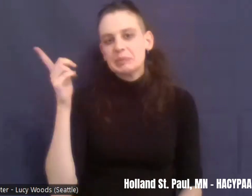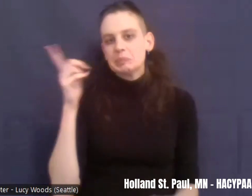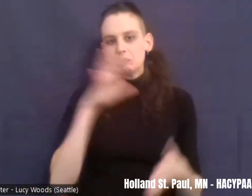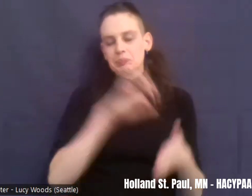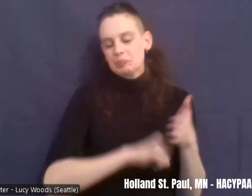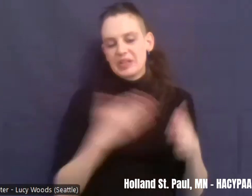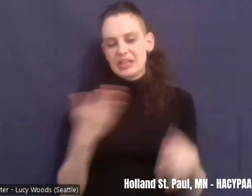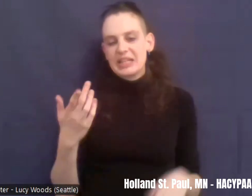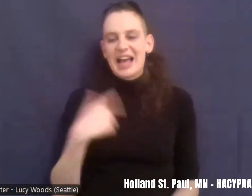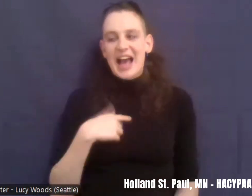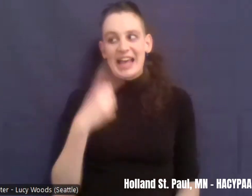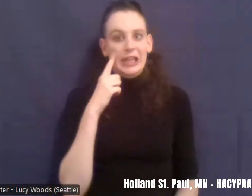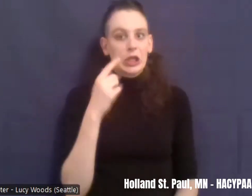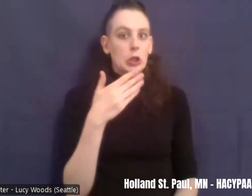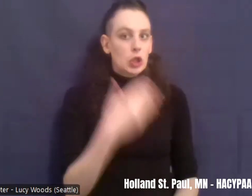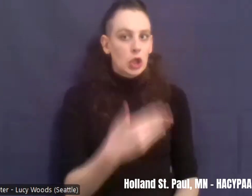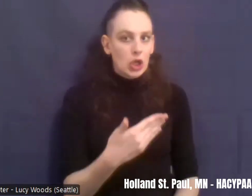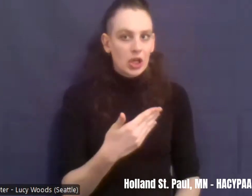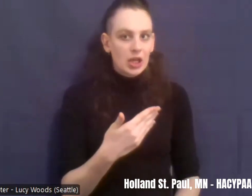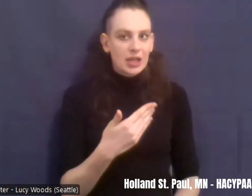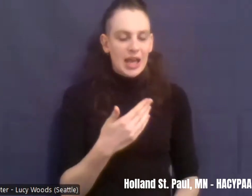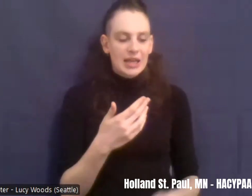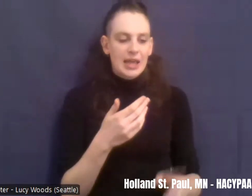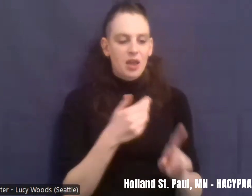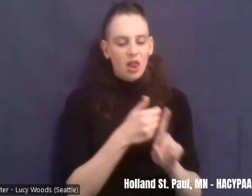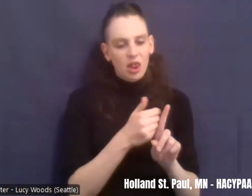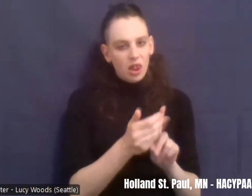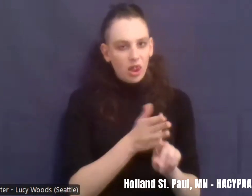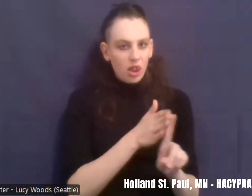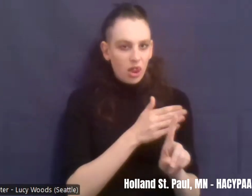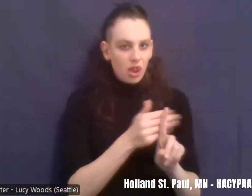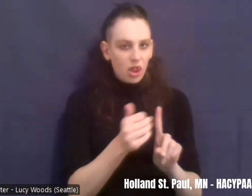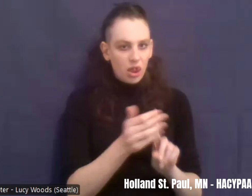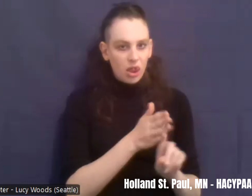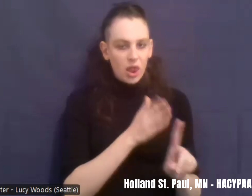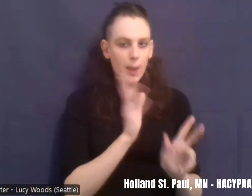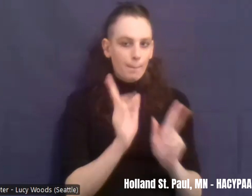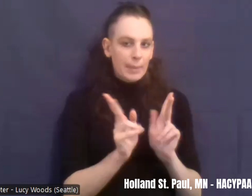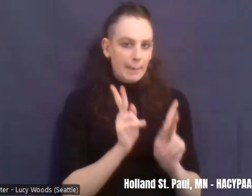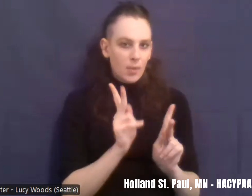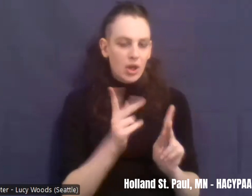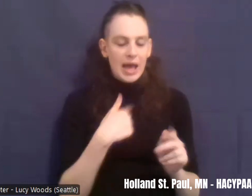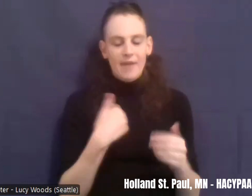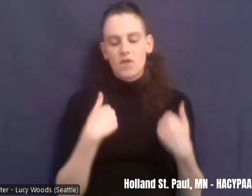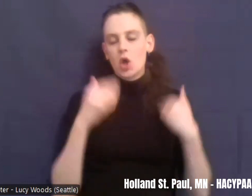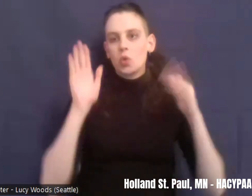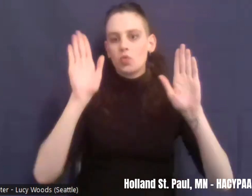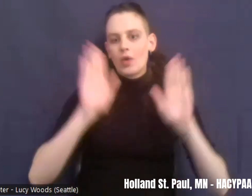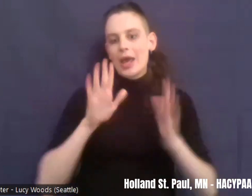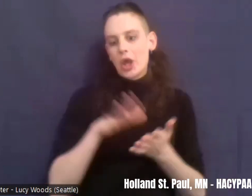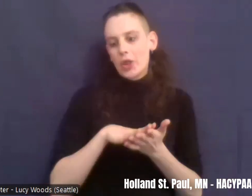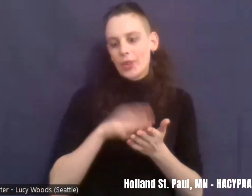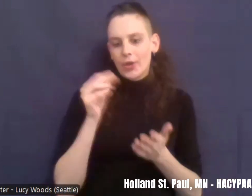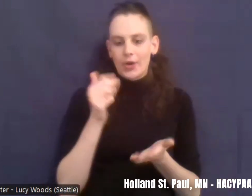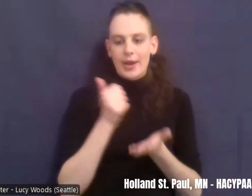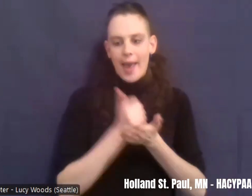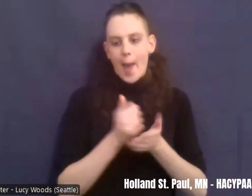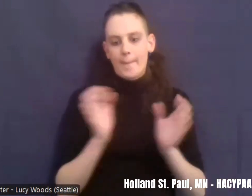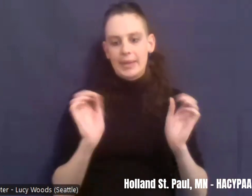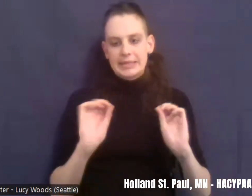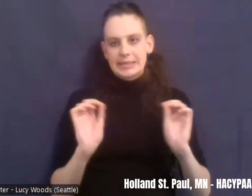was good at like getting people to do things for me. I had like great learned helplessness, and for some reason he removed that, and I've become like